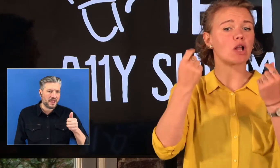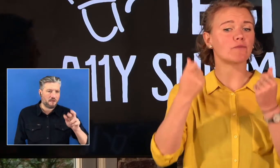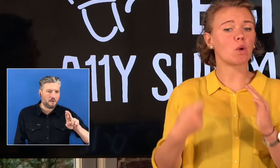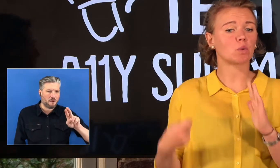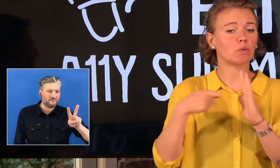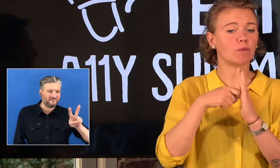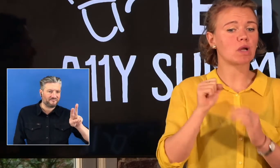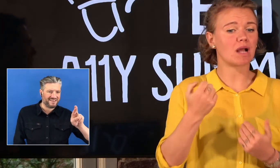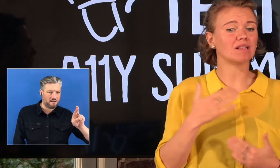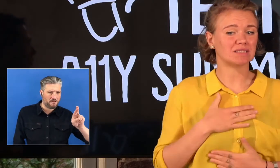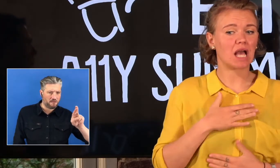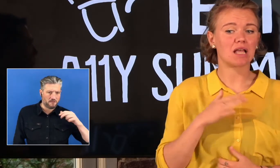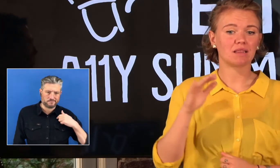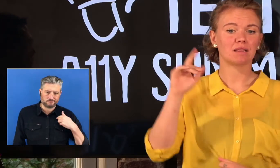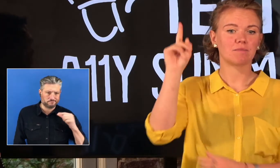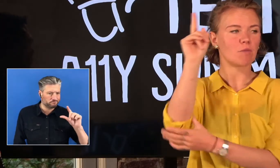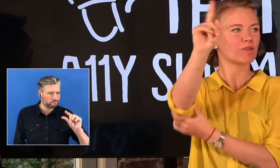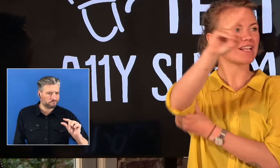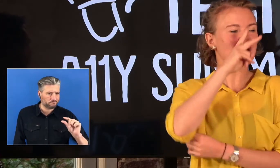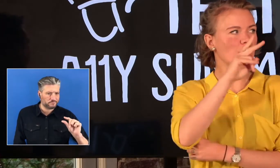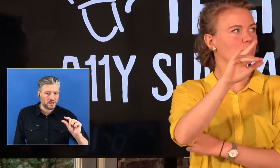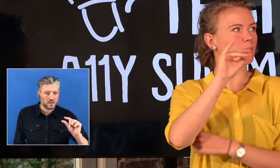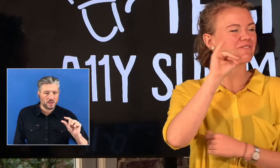I think it could be a valuable